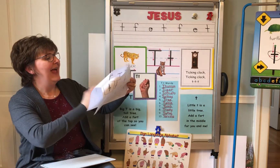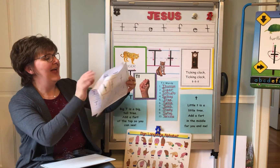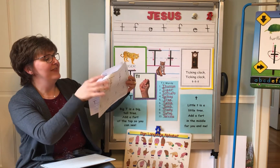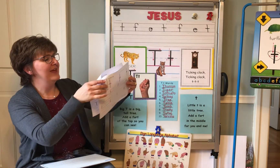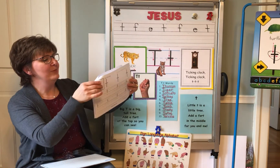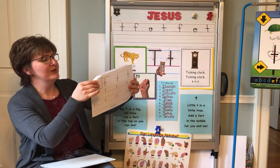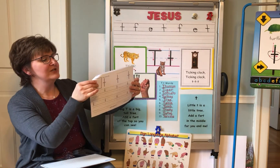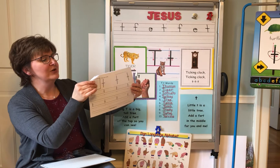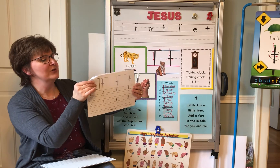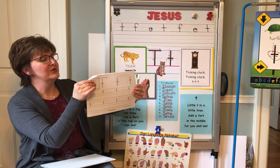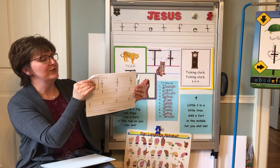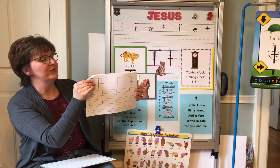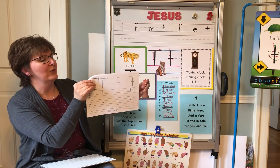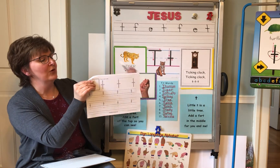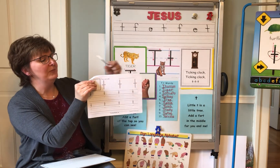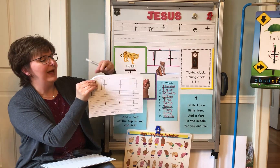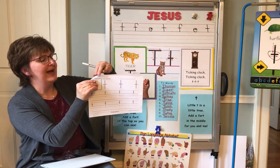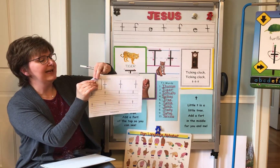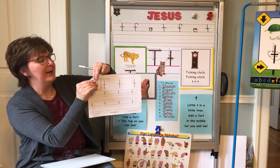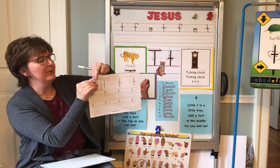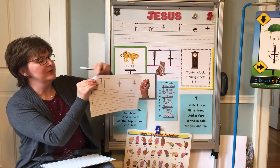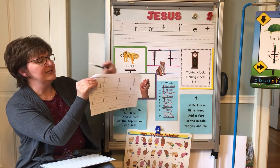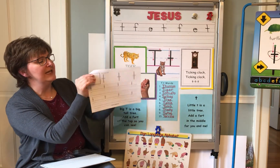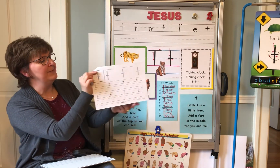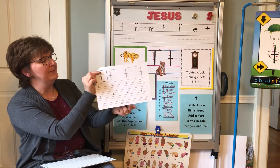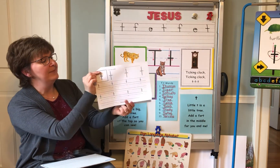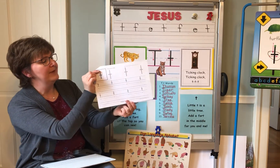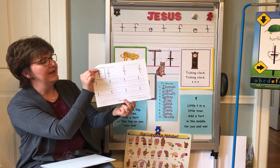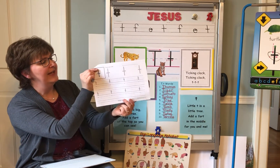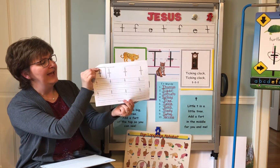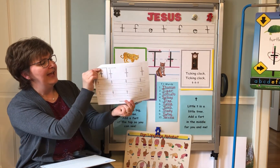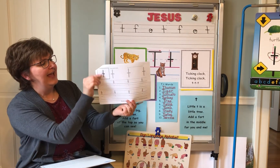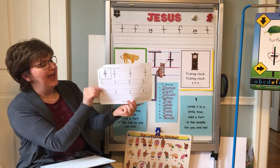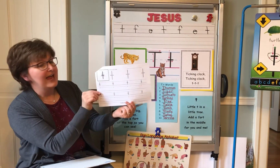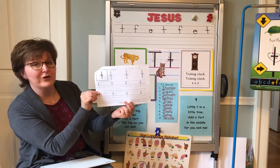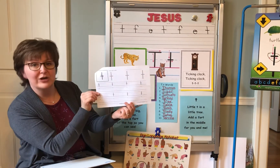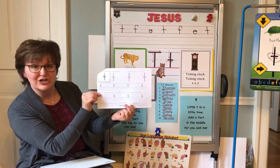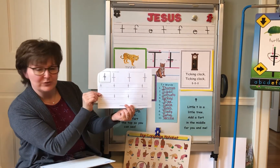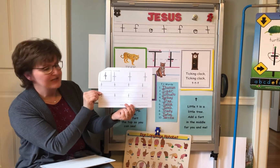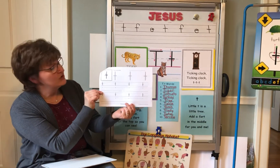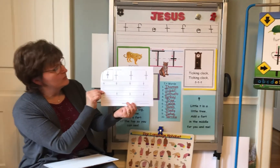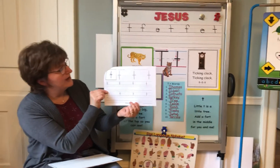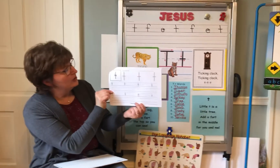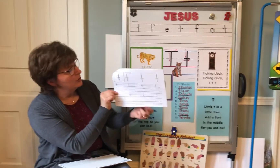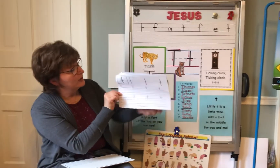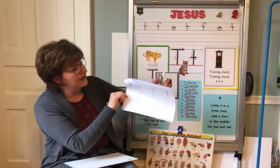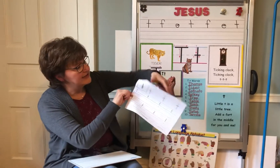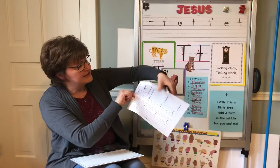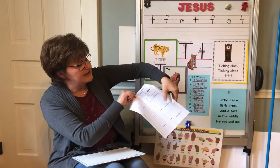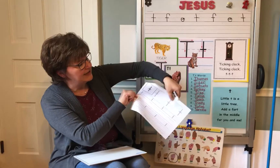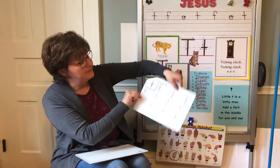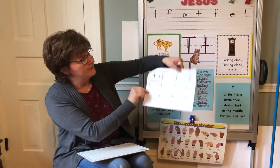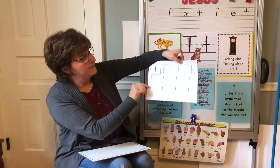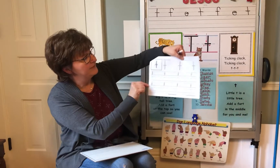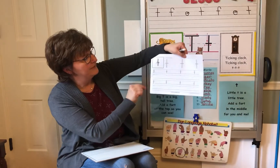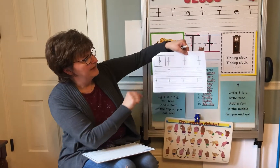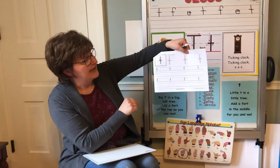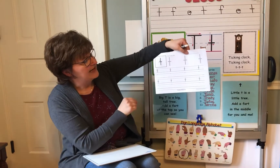And then, boys and girls, you fold back capital T, and you're going to trace and write your lowercase t. Name